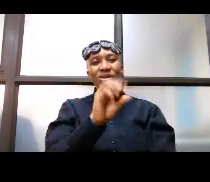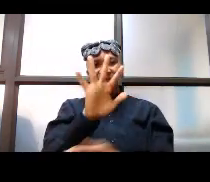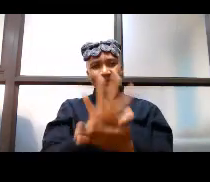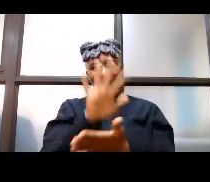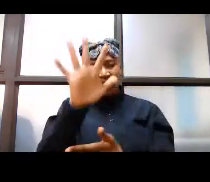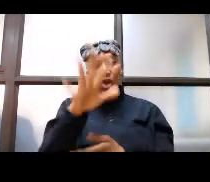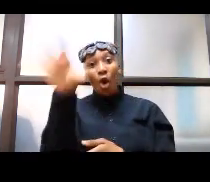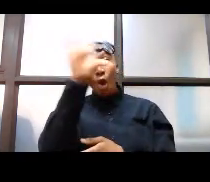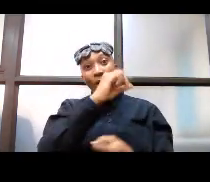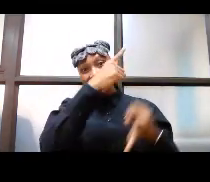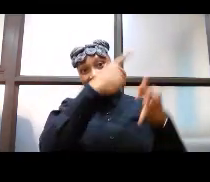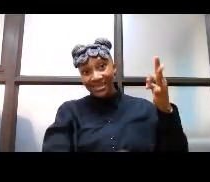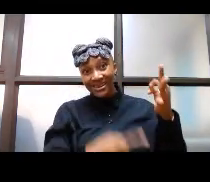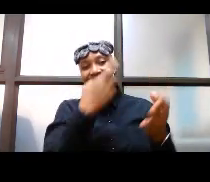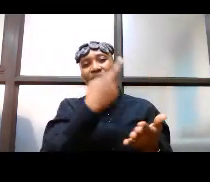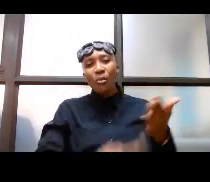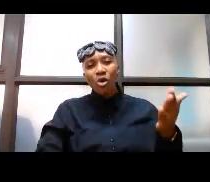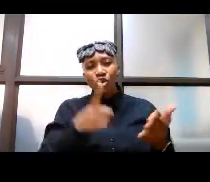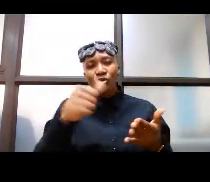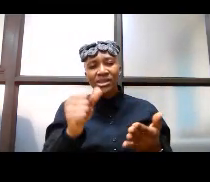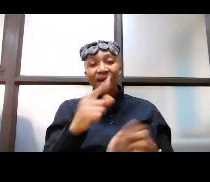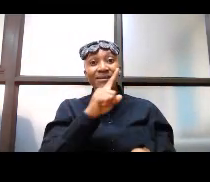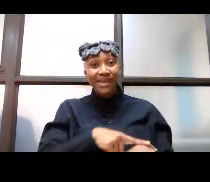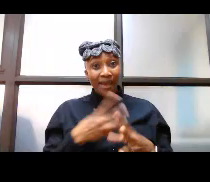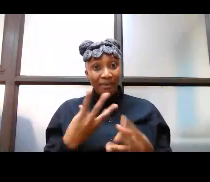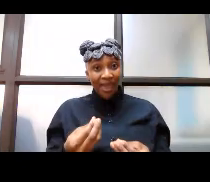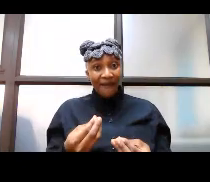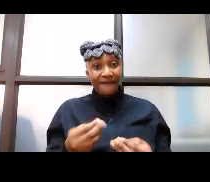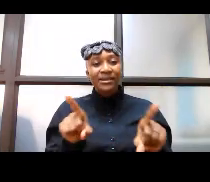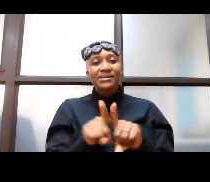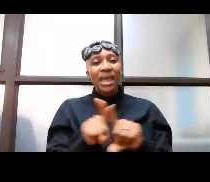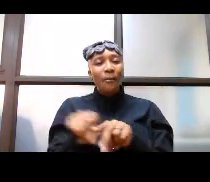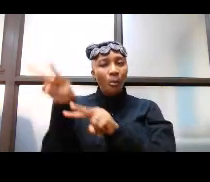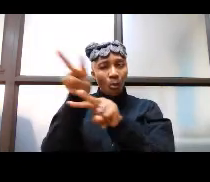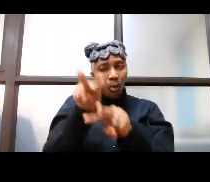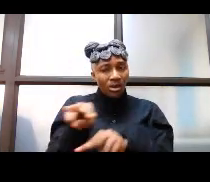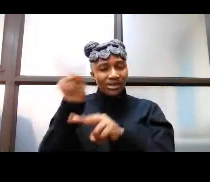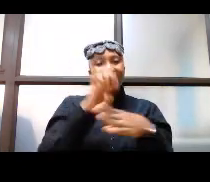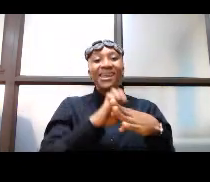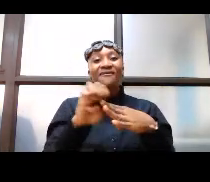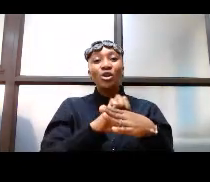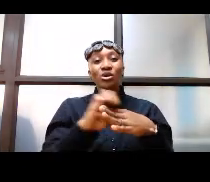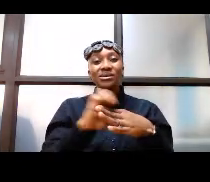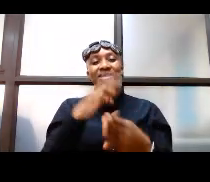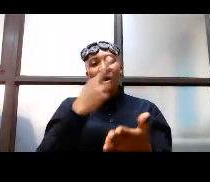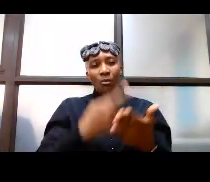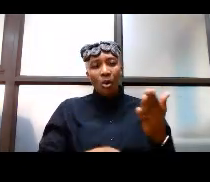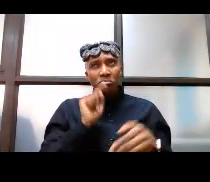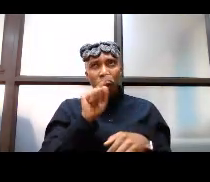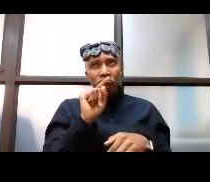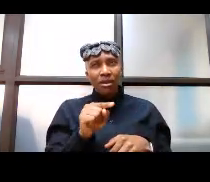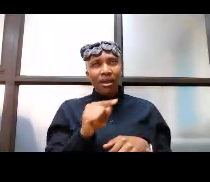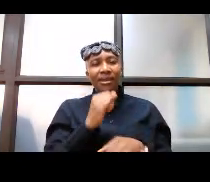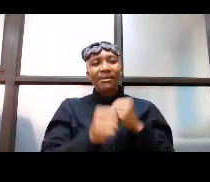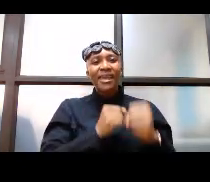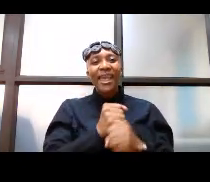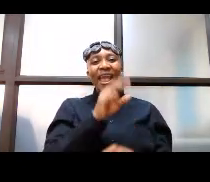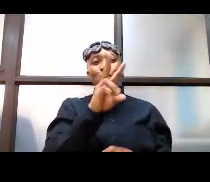three reports, when you have time, and the monitoring and evaluation report, I think that one is